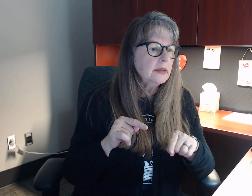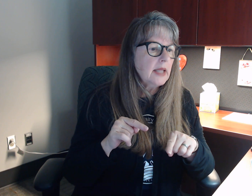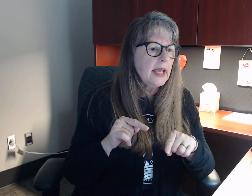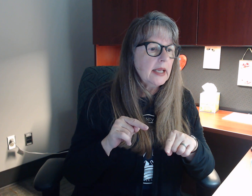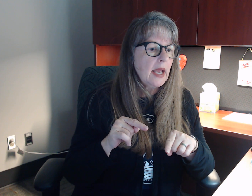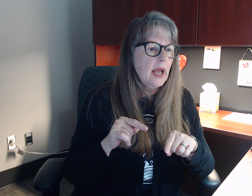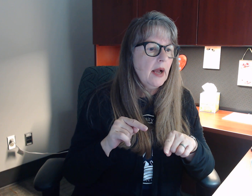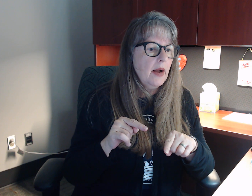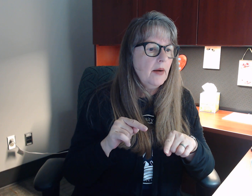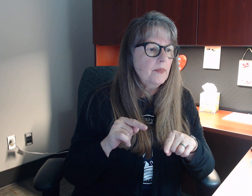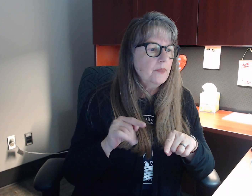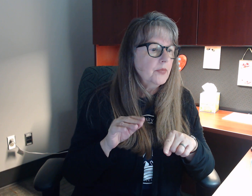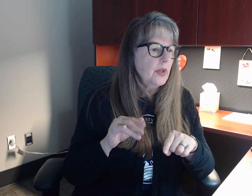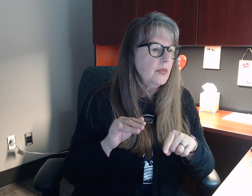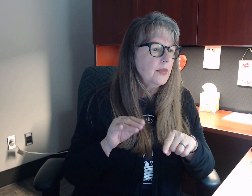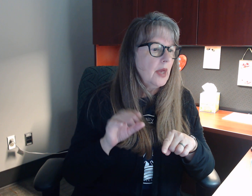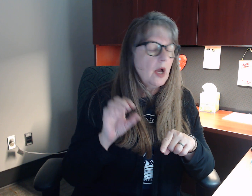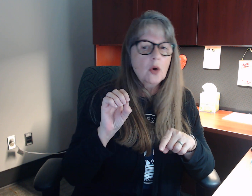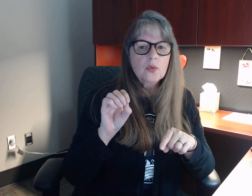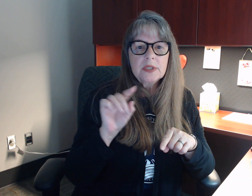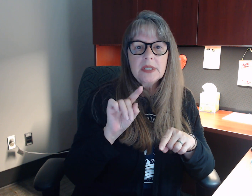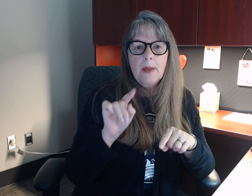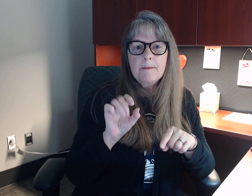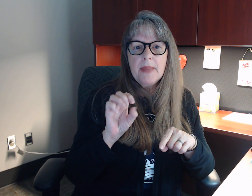Like the Ozempic.